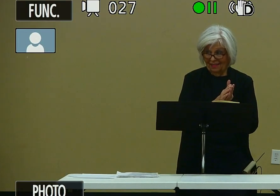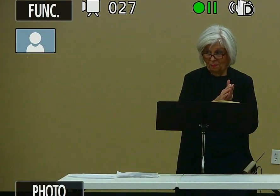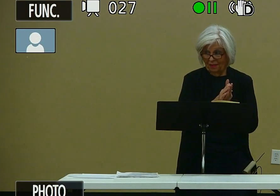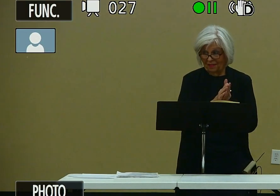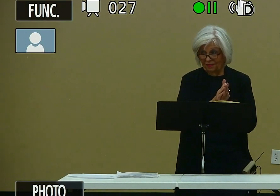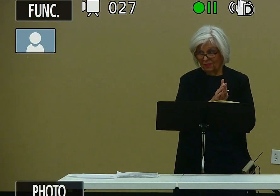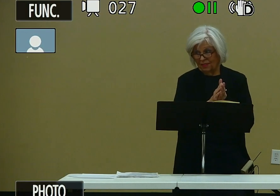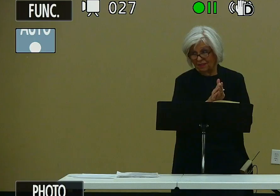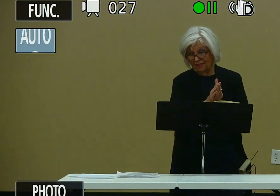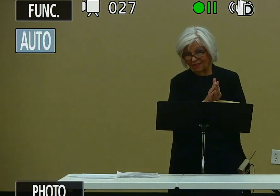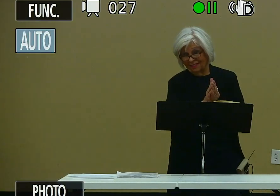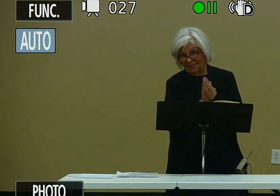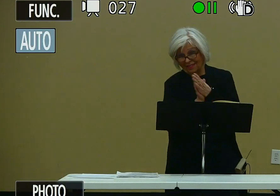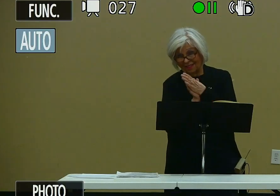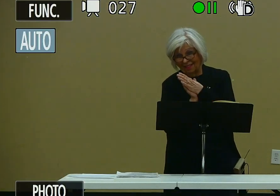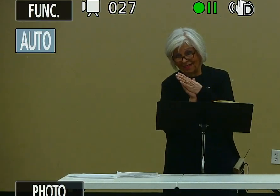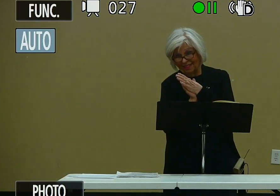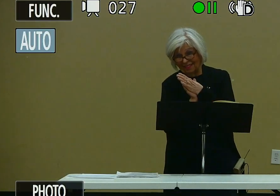Anybody over here on this side?